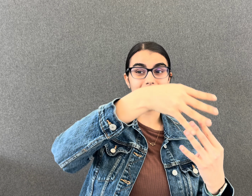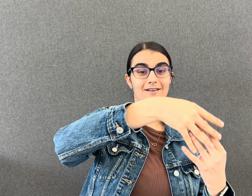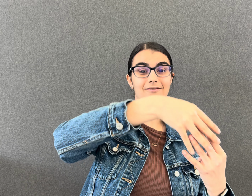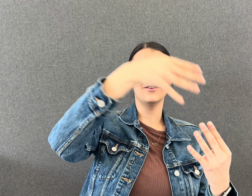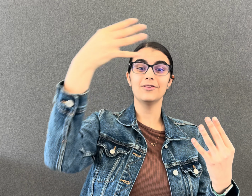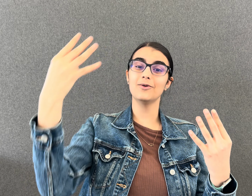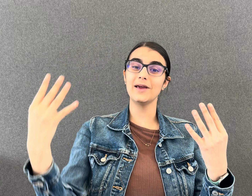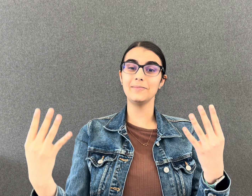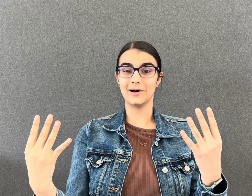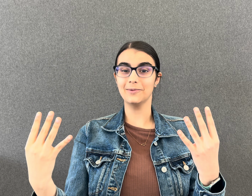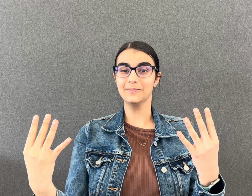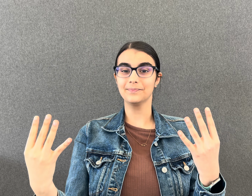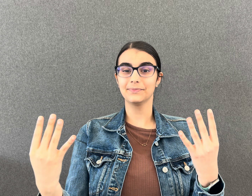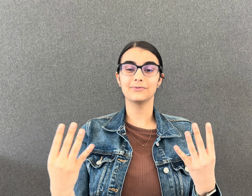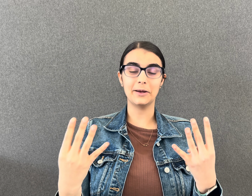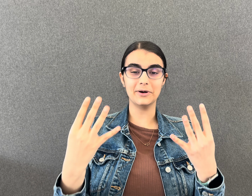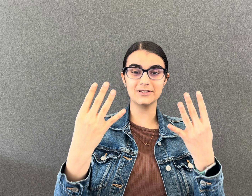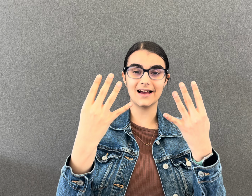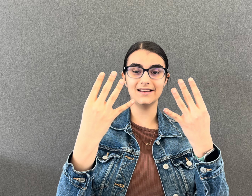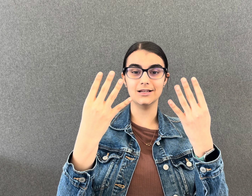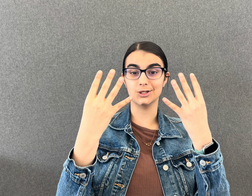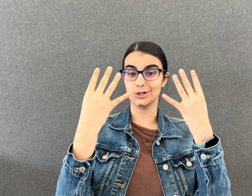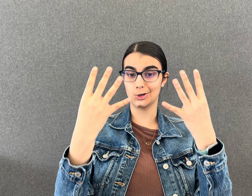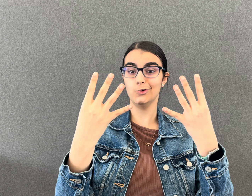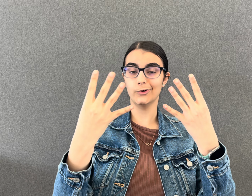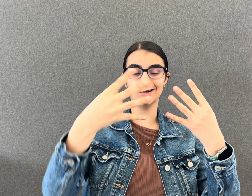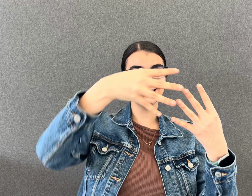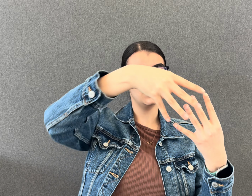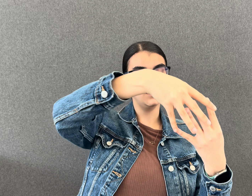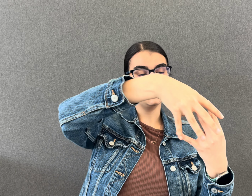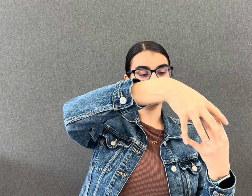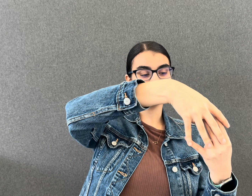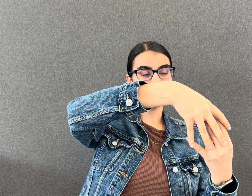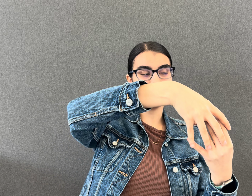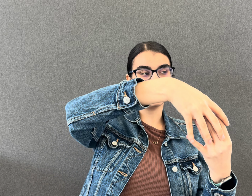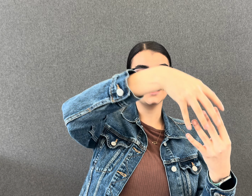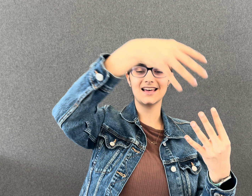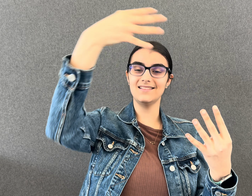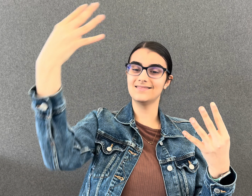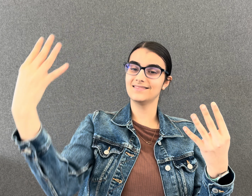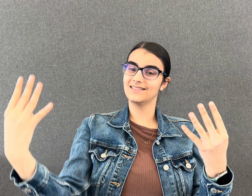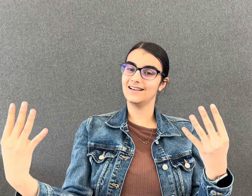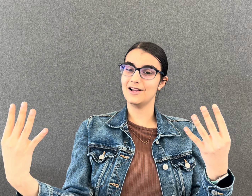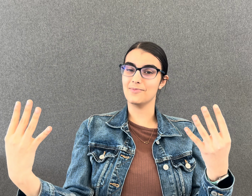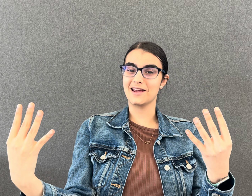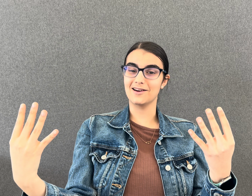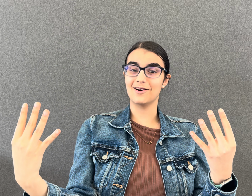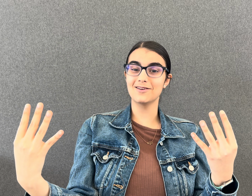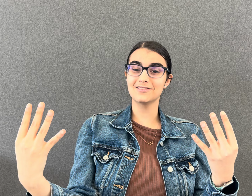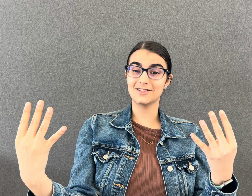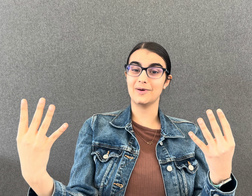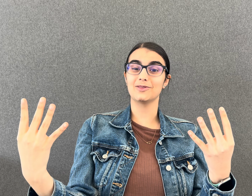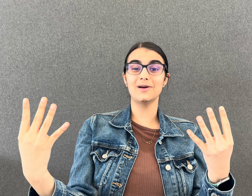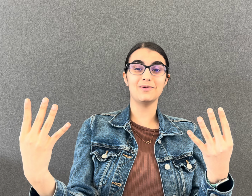of the rainbow. Rainbow sign is just 2 4s. You're starting at one side and you're making an arc to make the rainbow